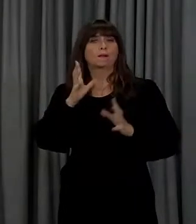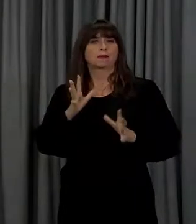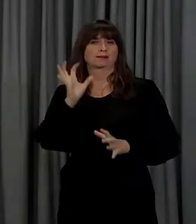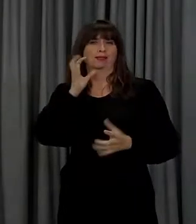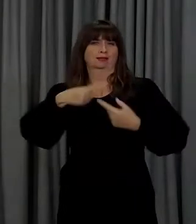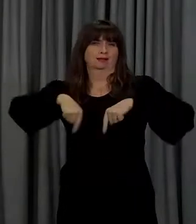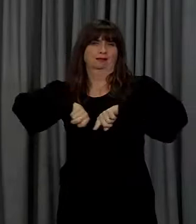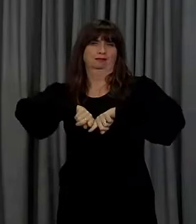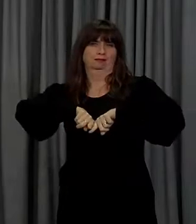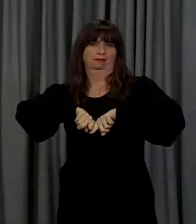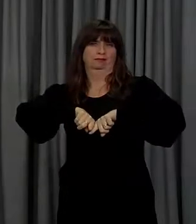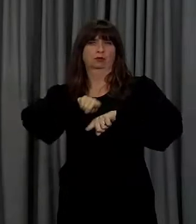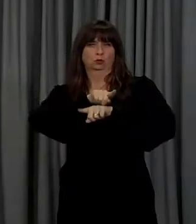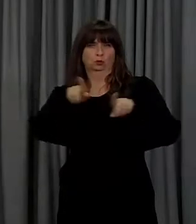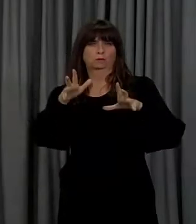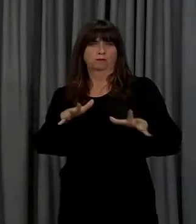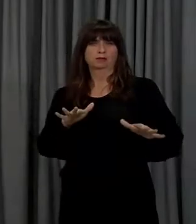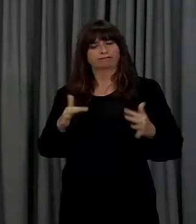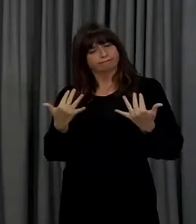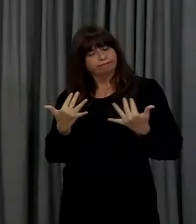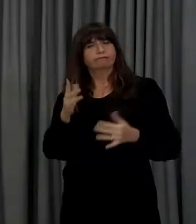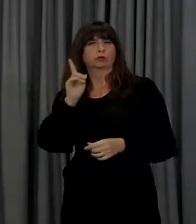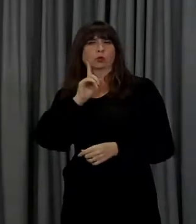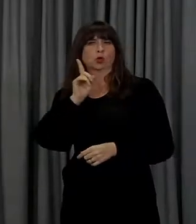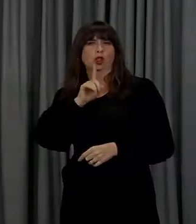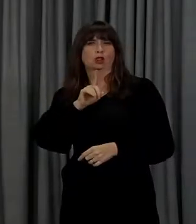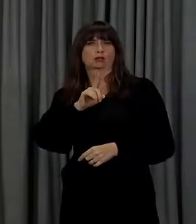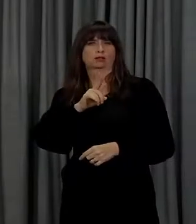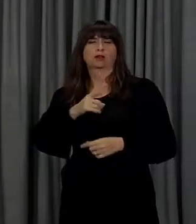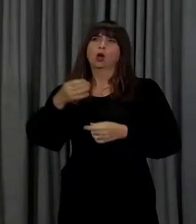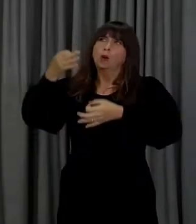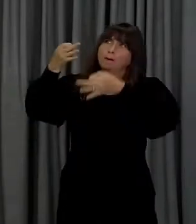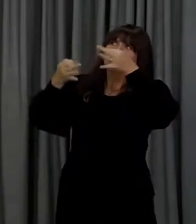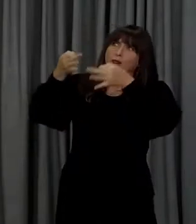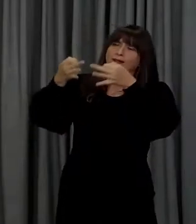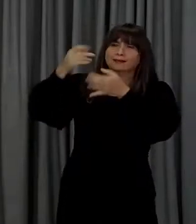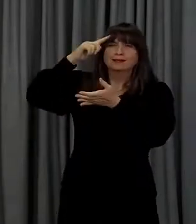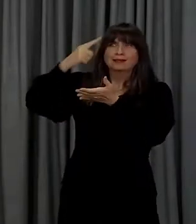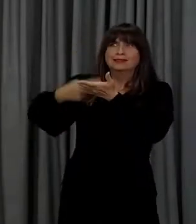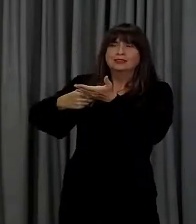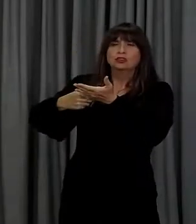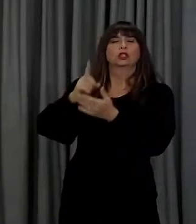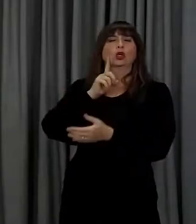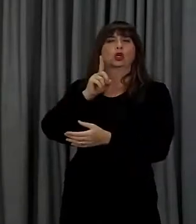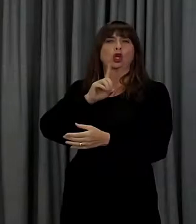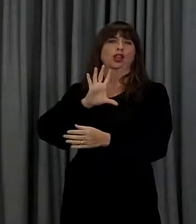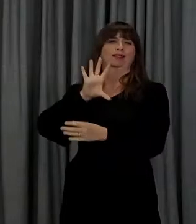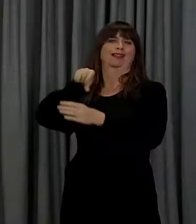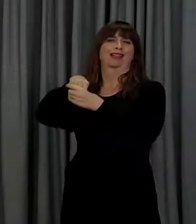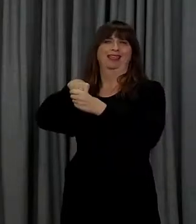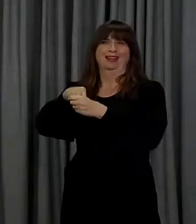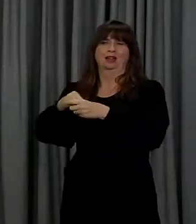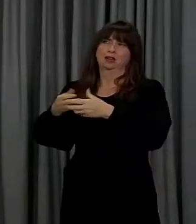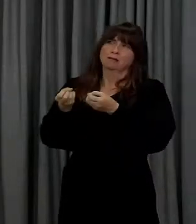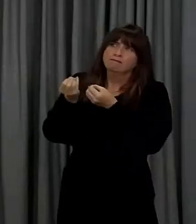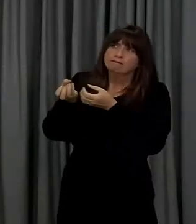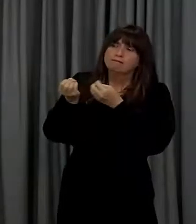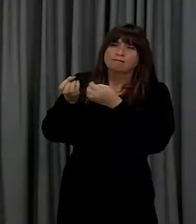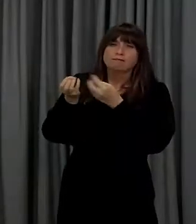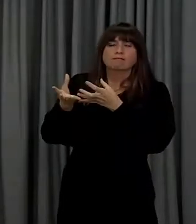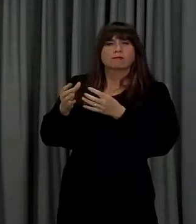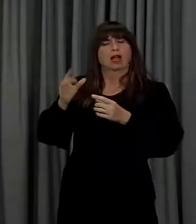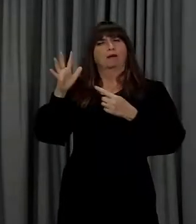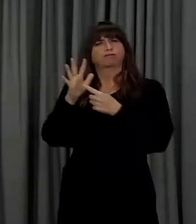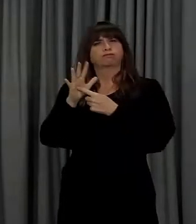be heard, and that we are a part of making the political decisions that shape our lives. It's critical to